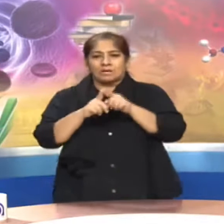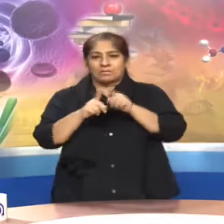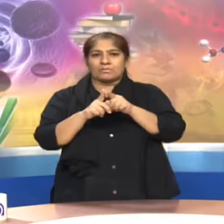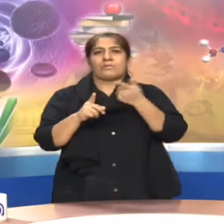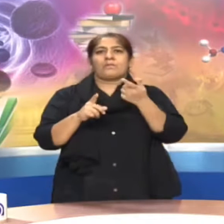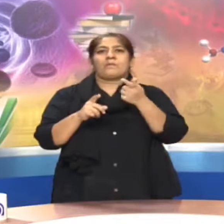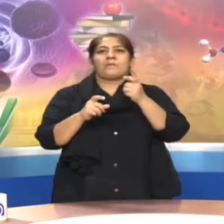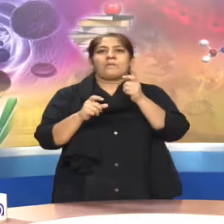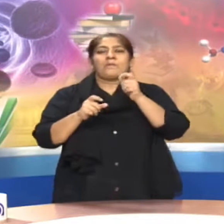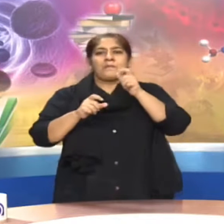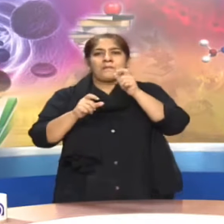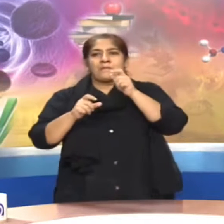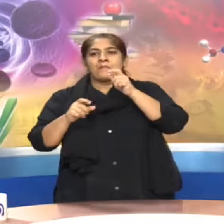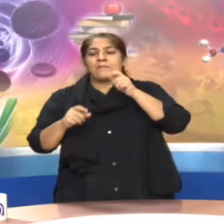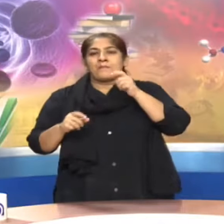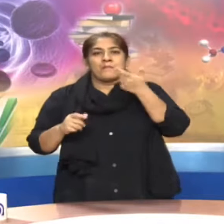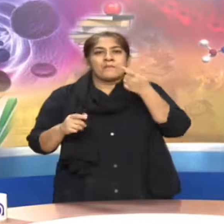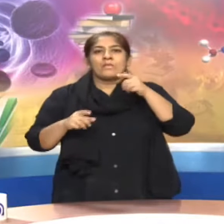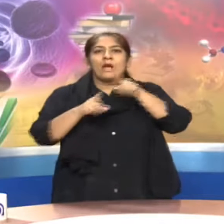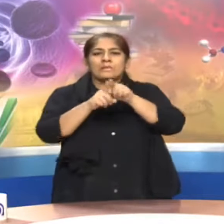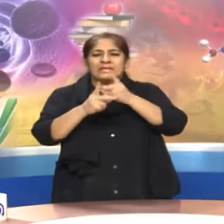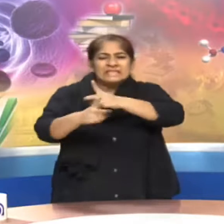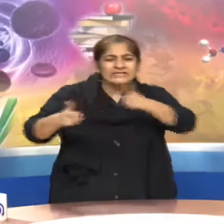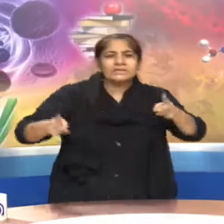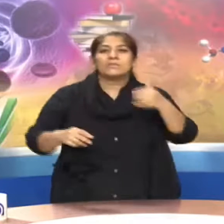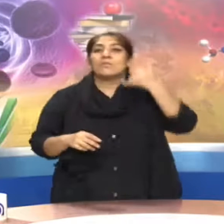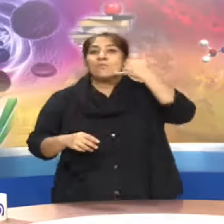The third kind of barrier which is in organization is